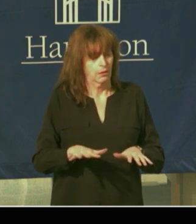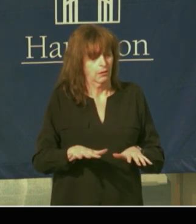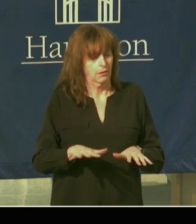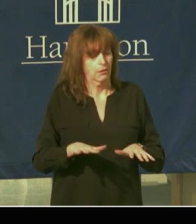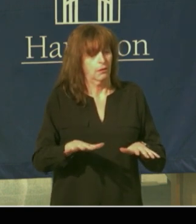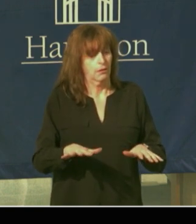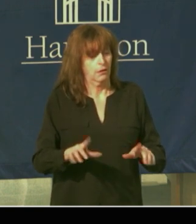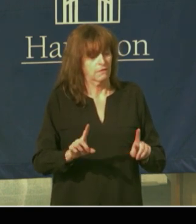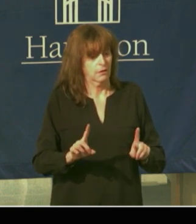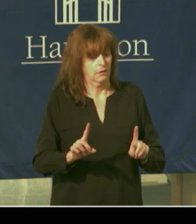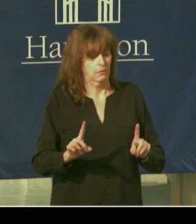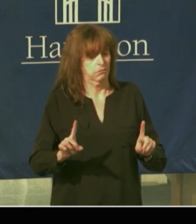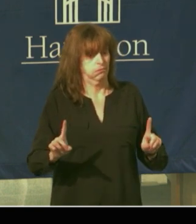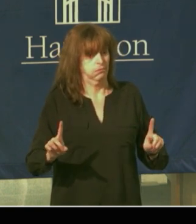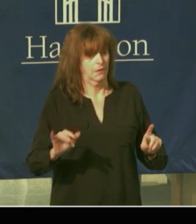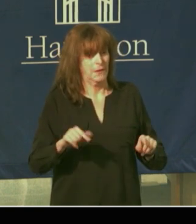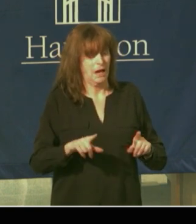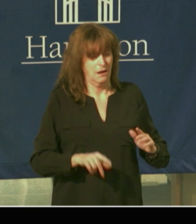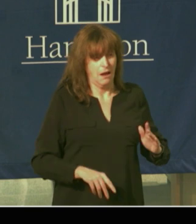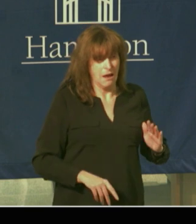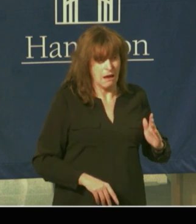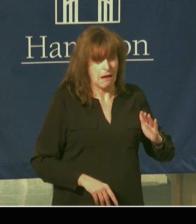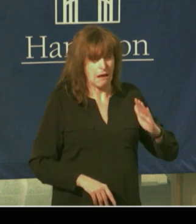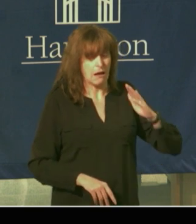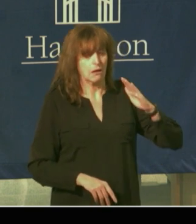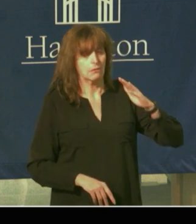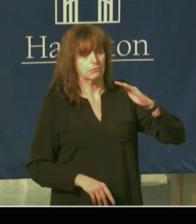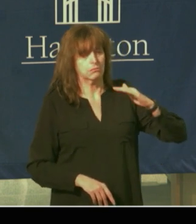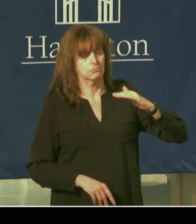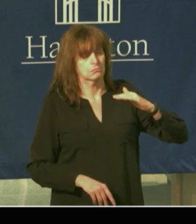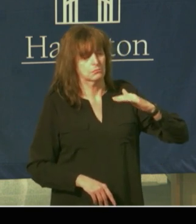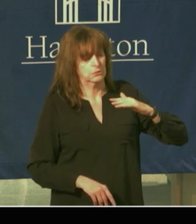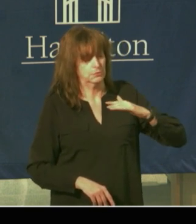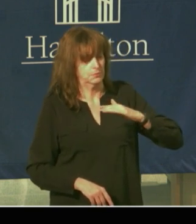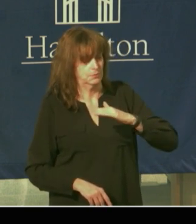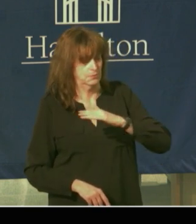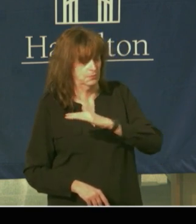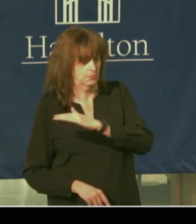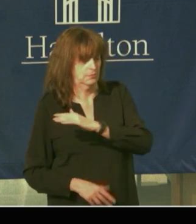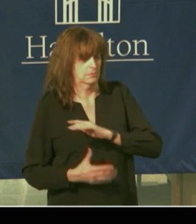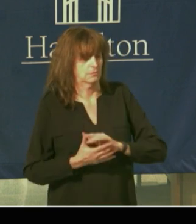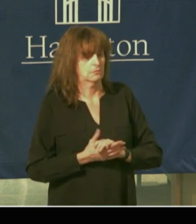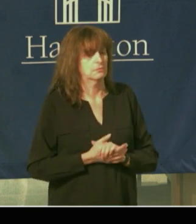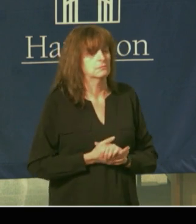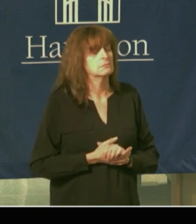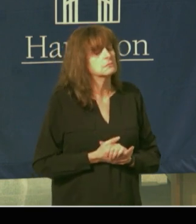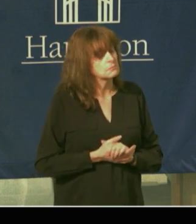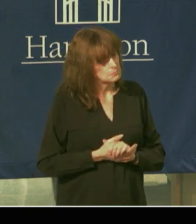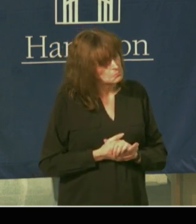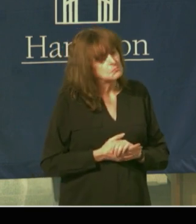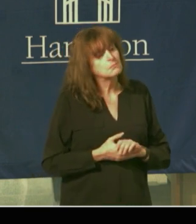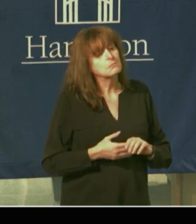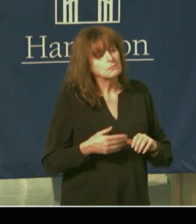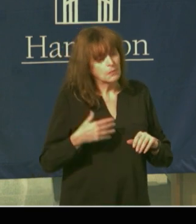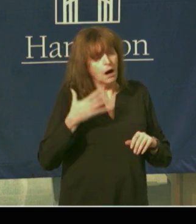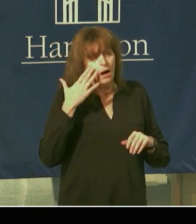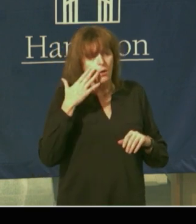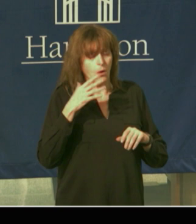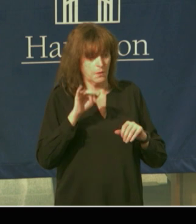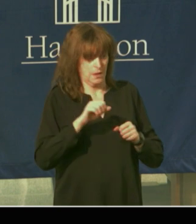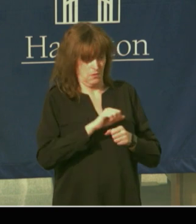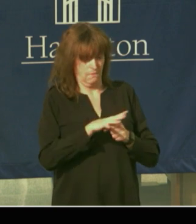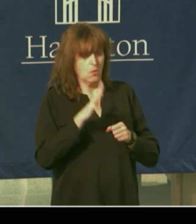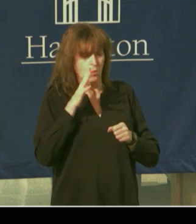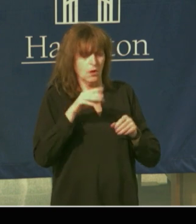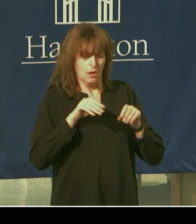curve. It's not only flattening the curve, it's elongating the curve. At the end of the day, and we're not going to know till the end of the